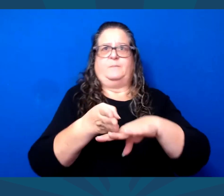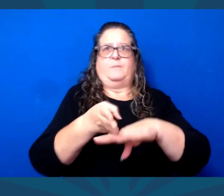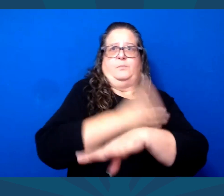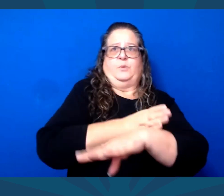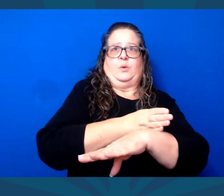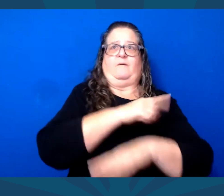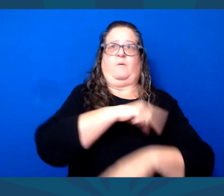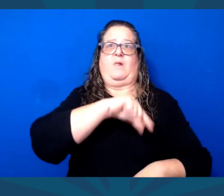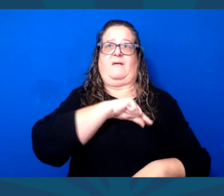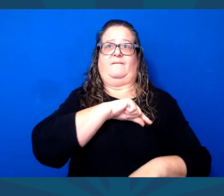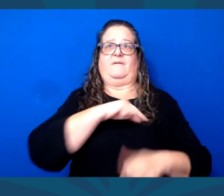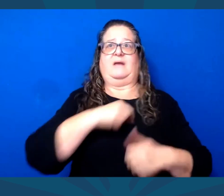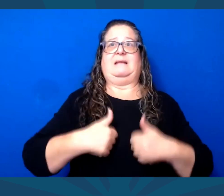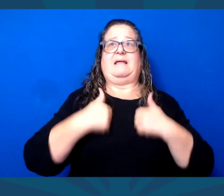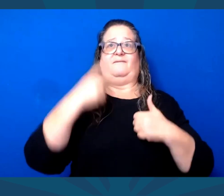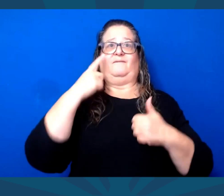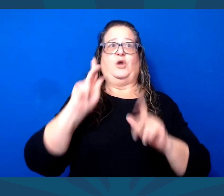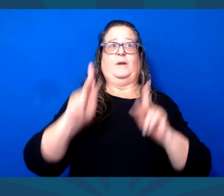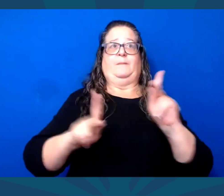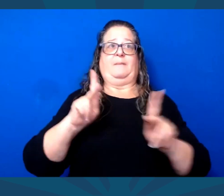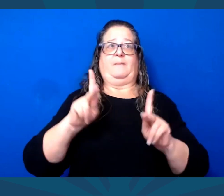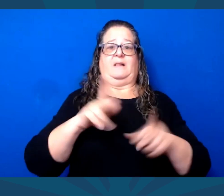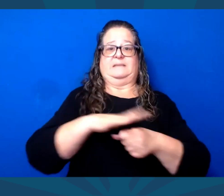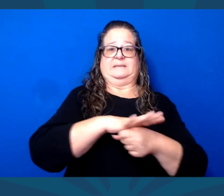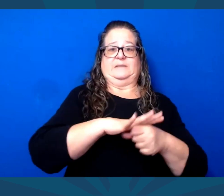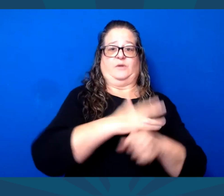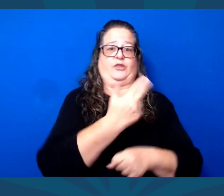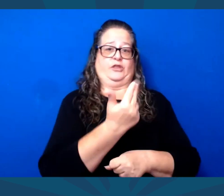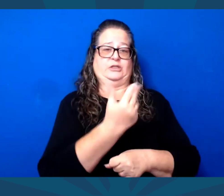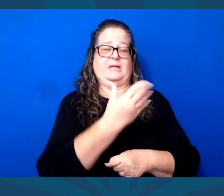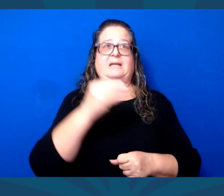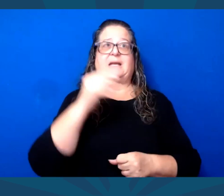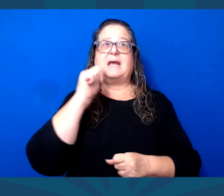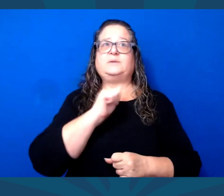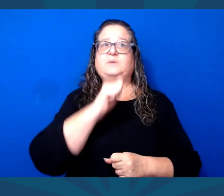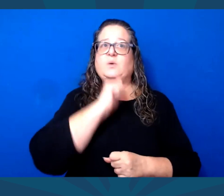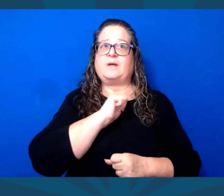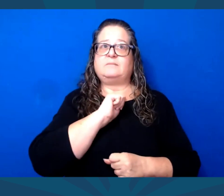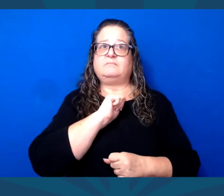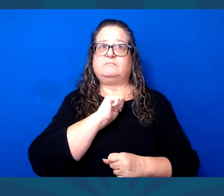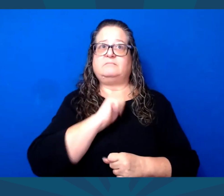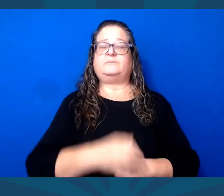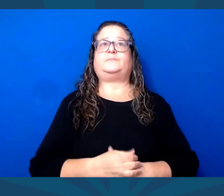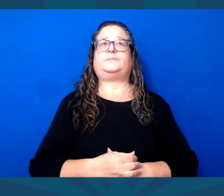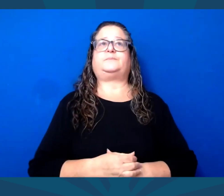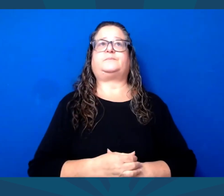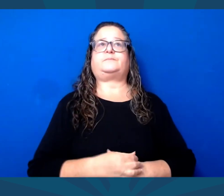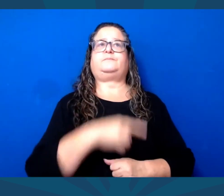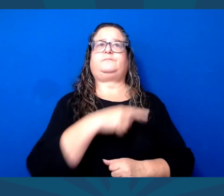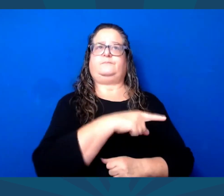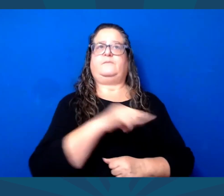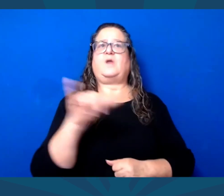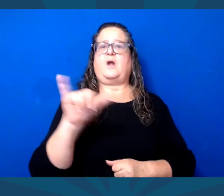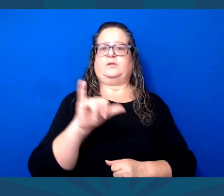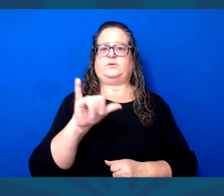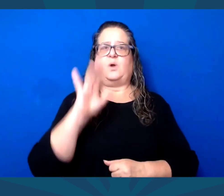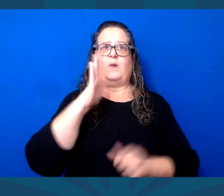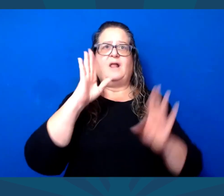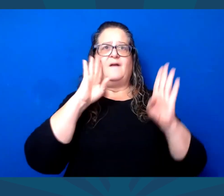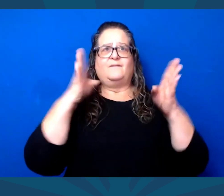Second, I will focus on policy, not performance politics, not partisan bickering,